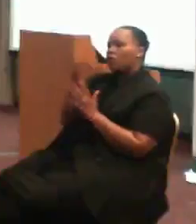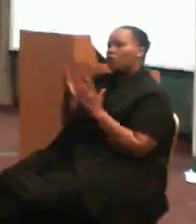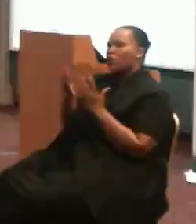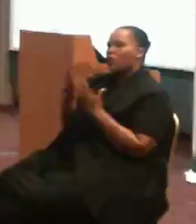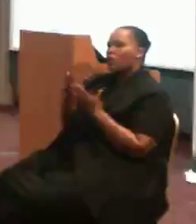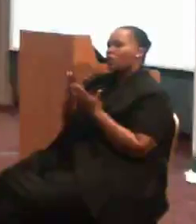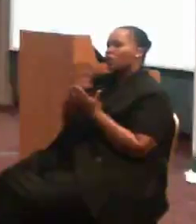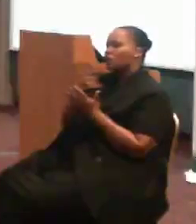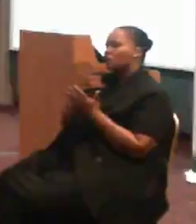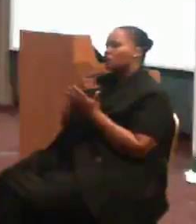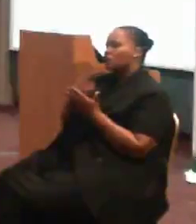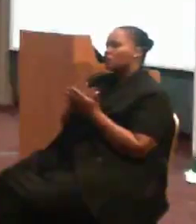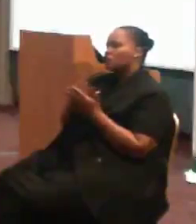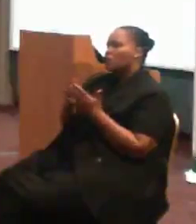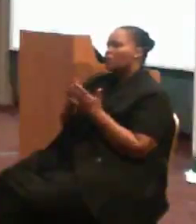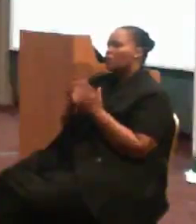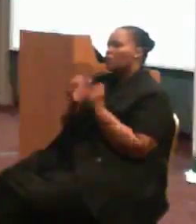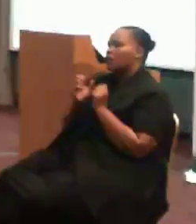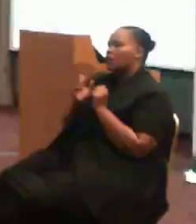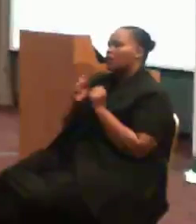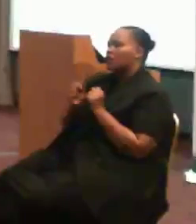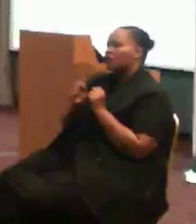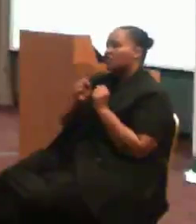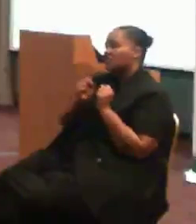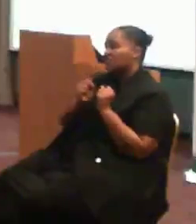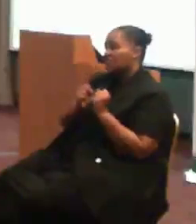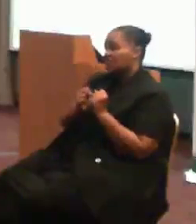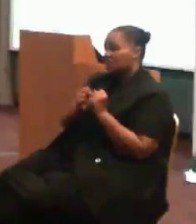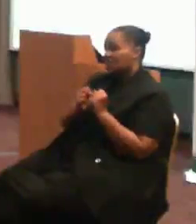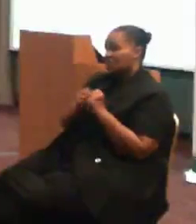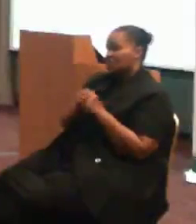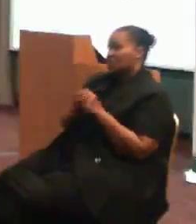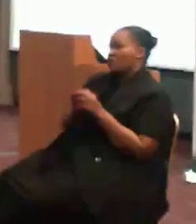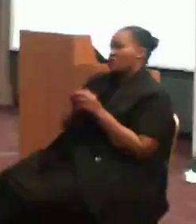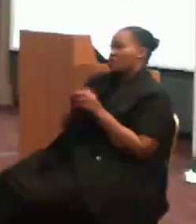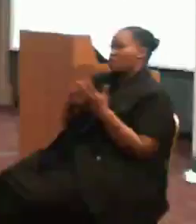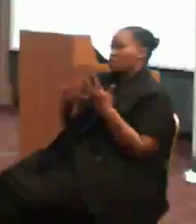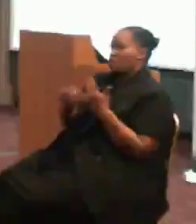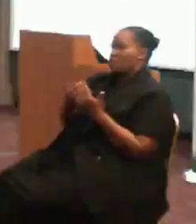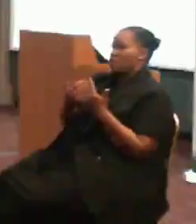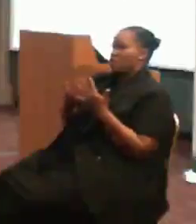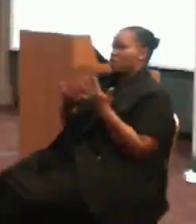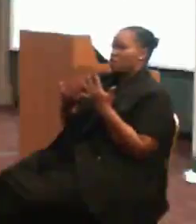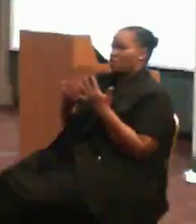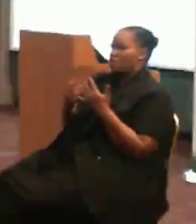of them are fixed, and maybe we'll come to that as well.